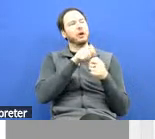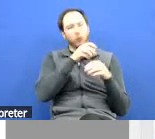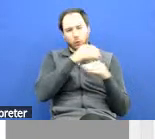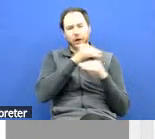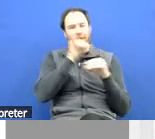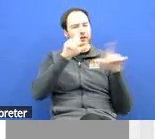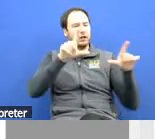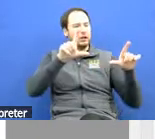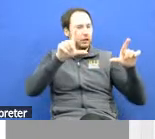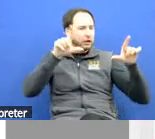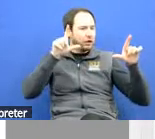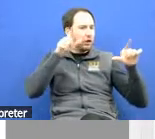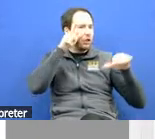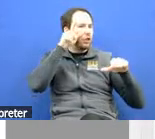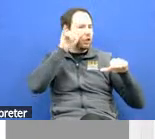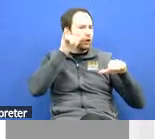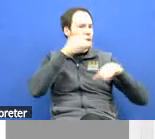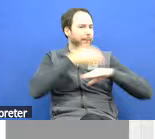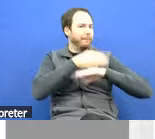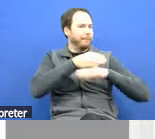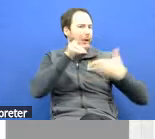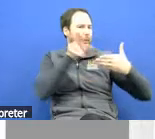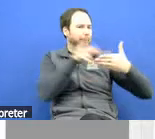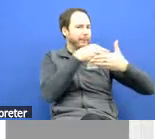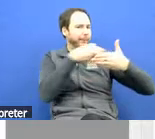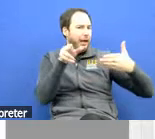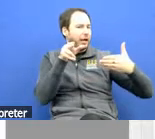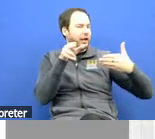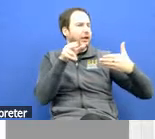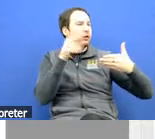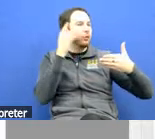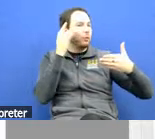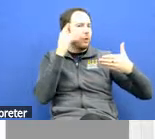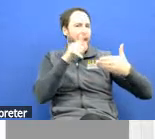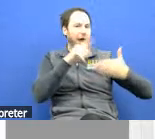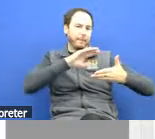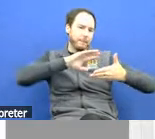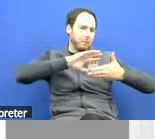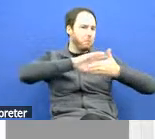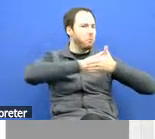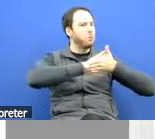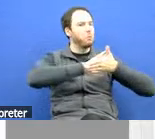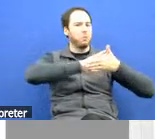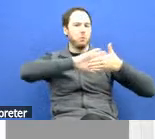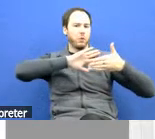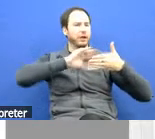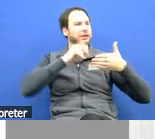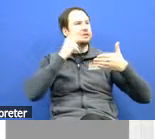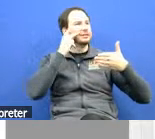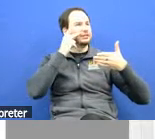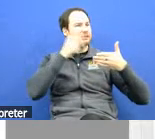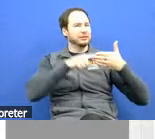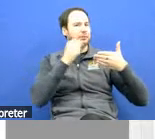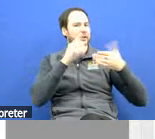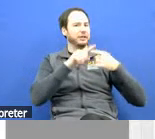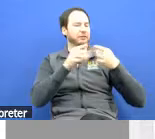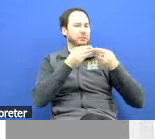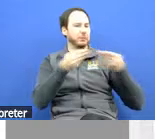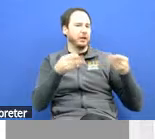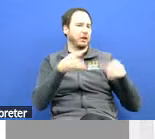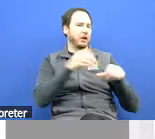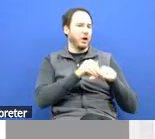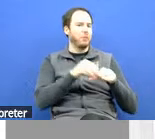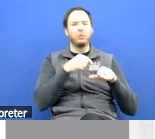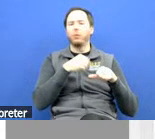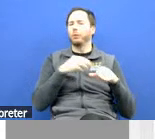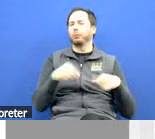looks like it's a painted plank, because they press that in, and you can see a lot of new building materials that cover that. So we just give